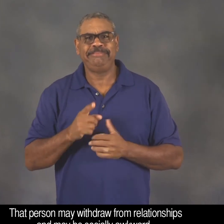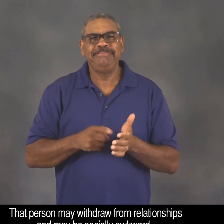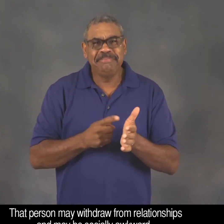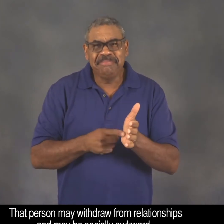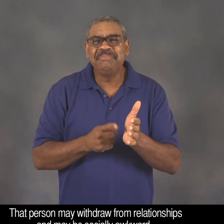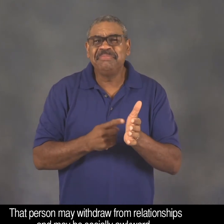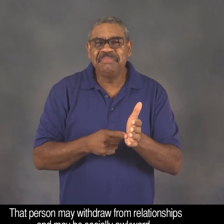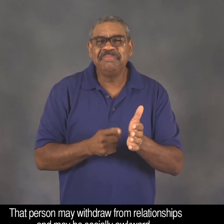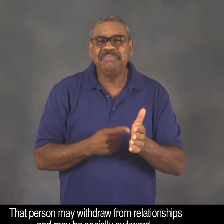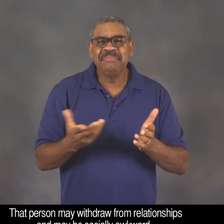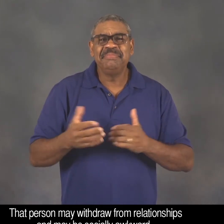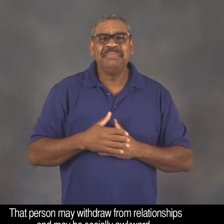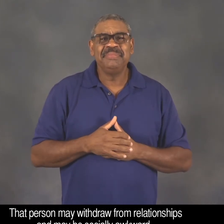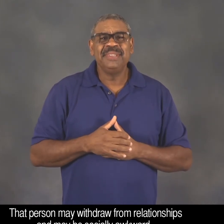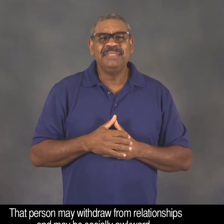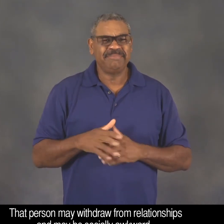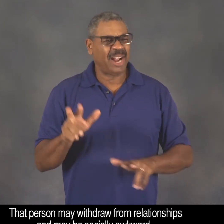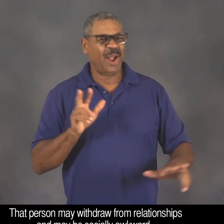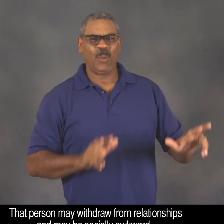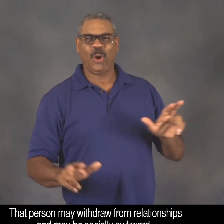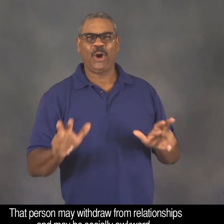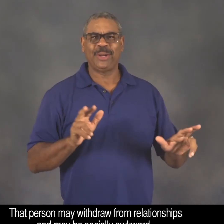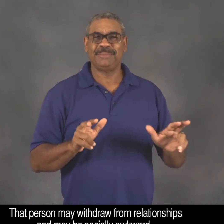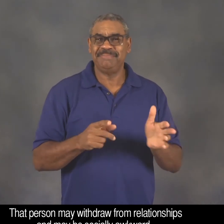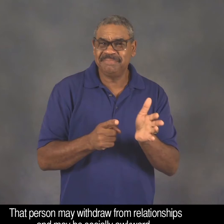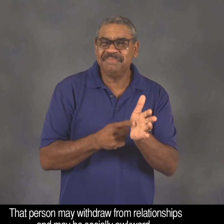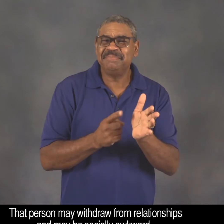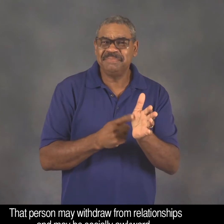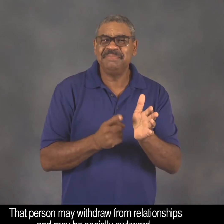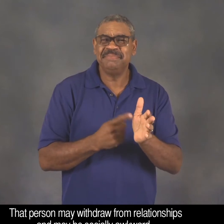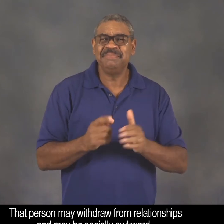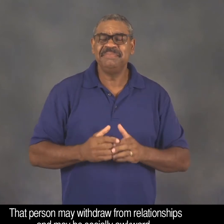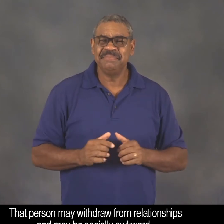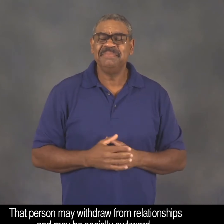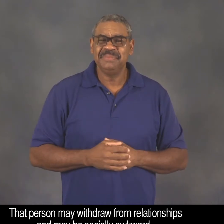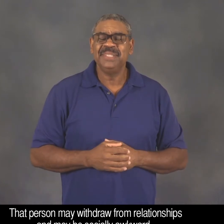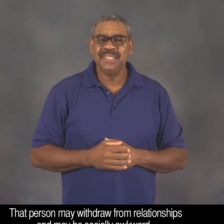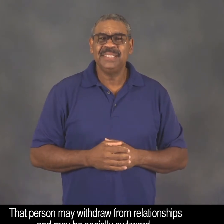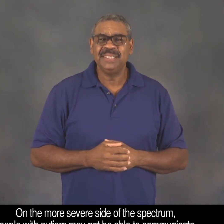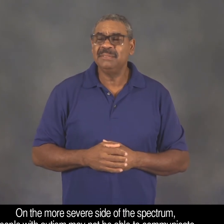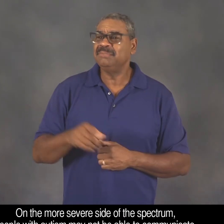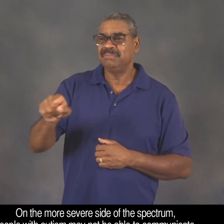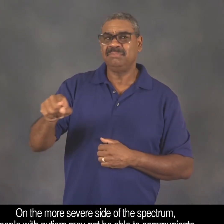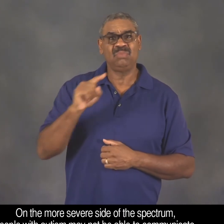That person may withdraw from relationships and may be socially awkward.